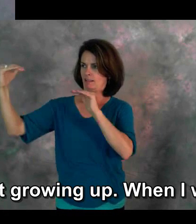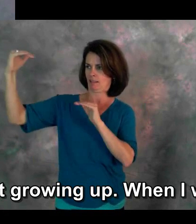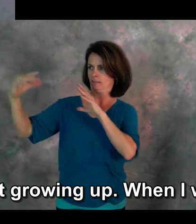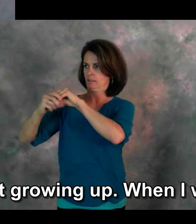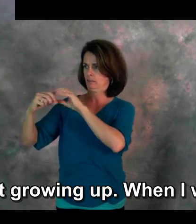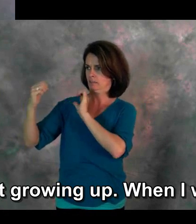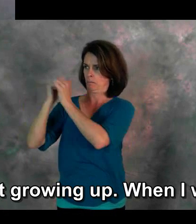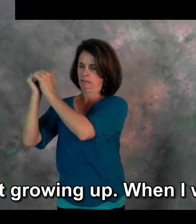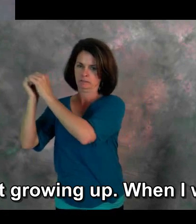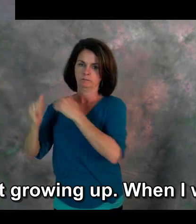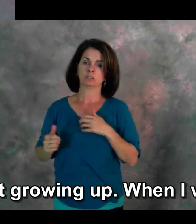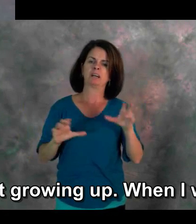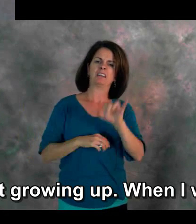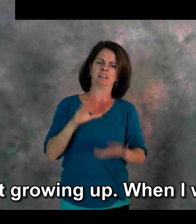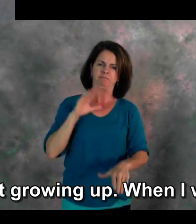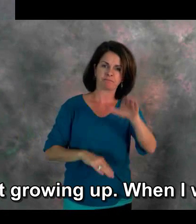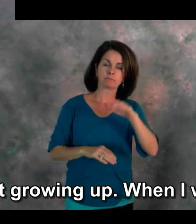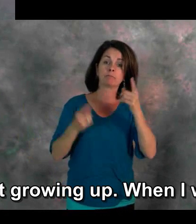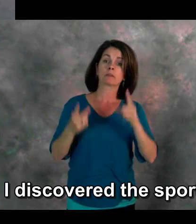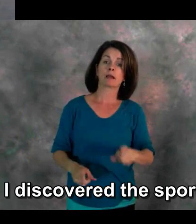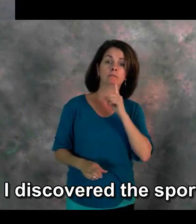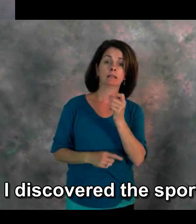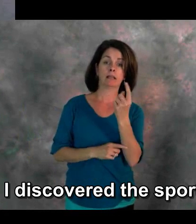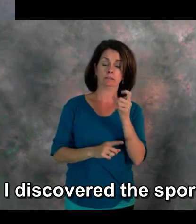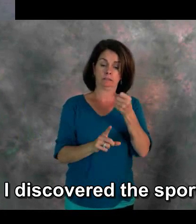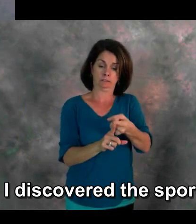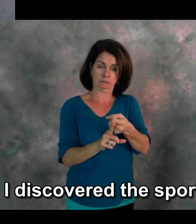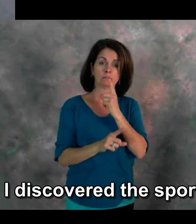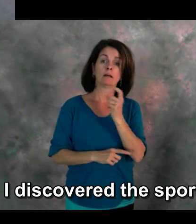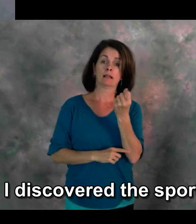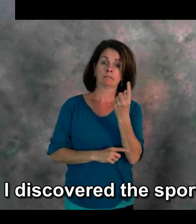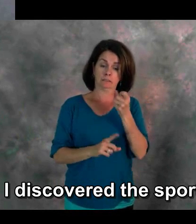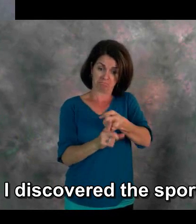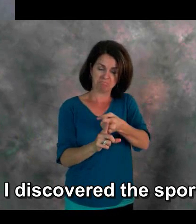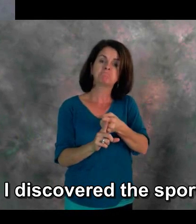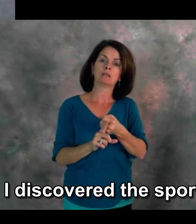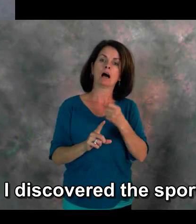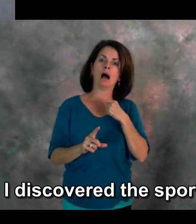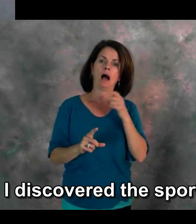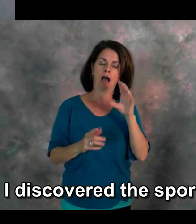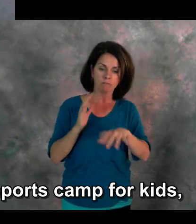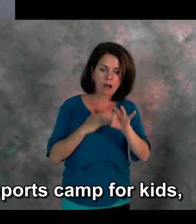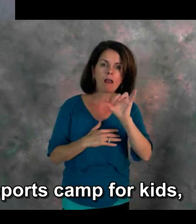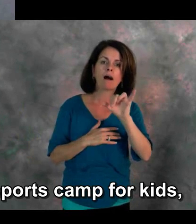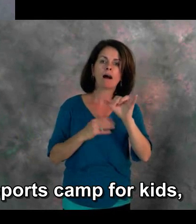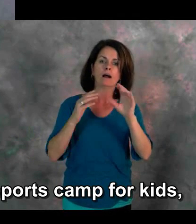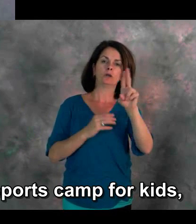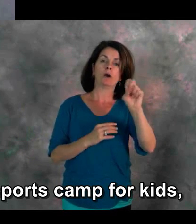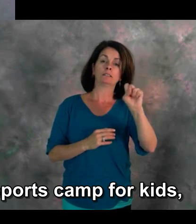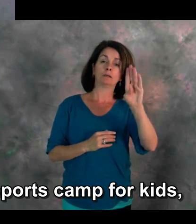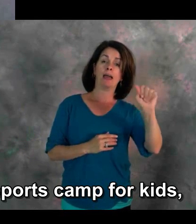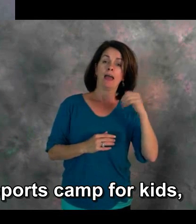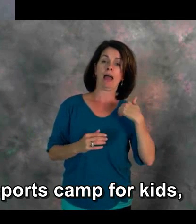So I continued to do all that growing up, and when I was around 11 years old, I discovered the sport of goalball